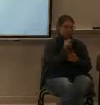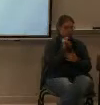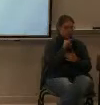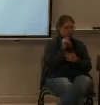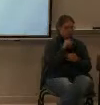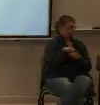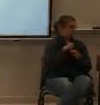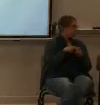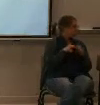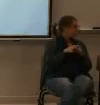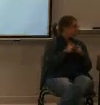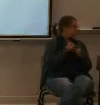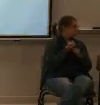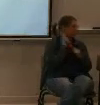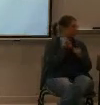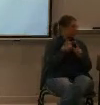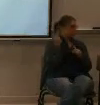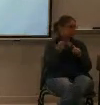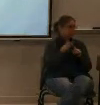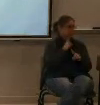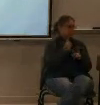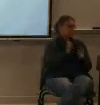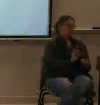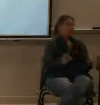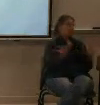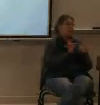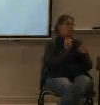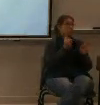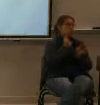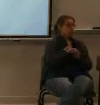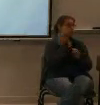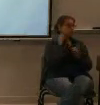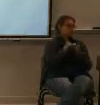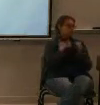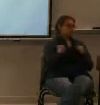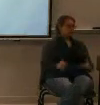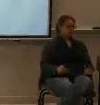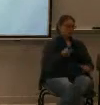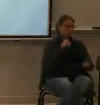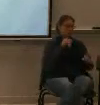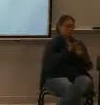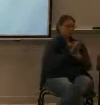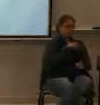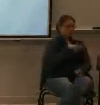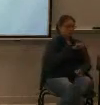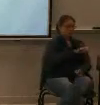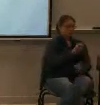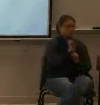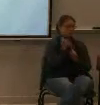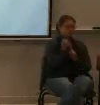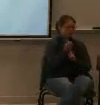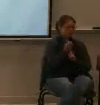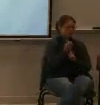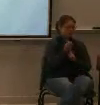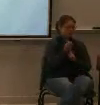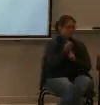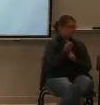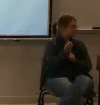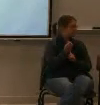the cycling of phosphorus is essential to understanding how humans are affecting aquatic environments.